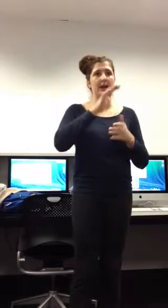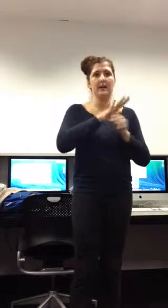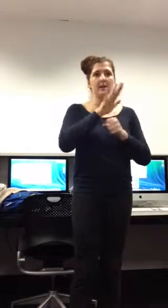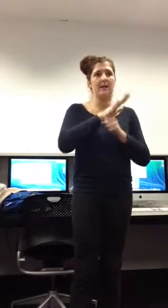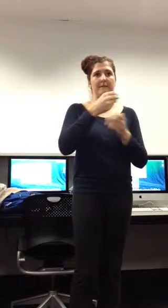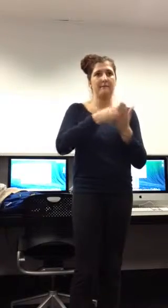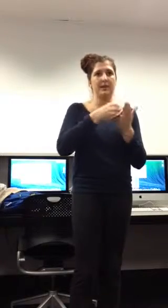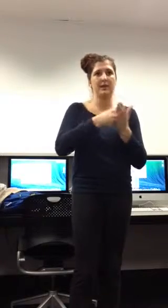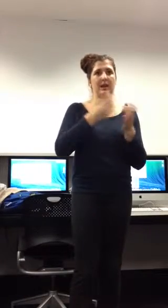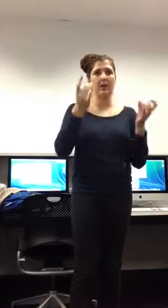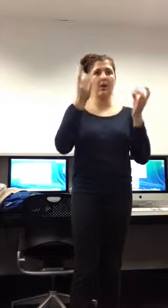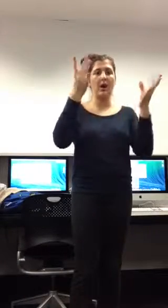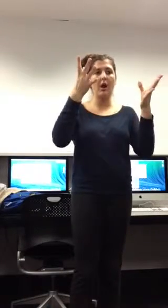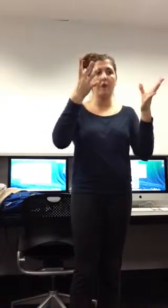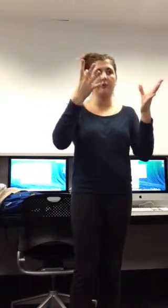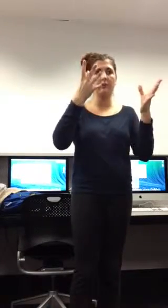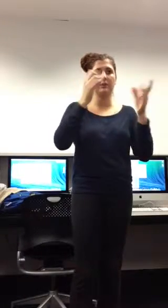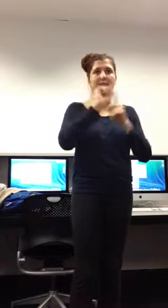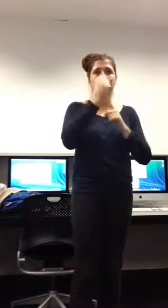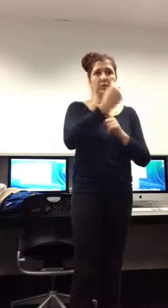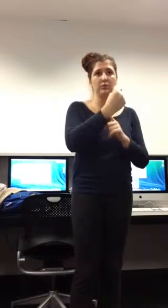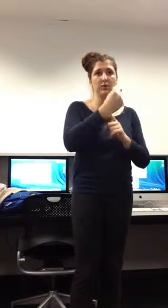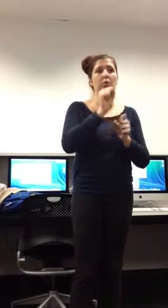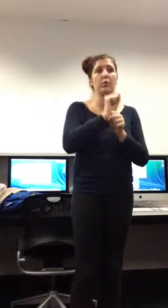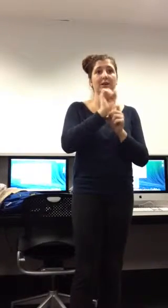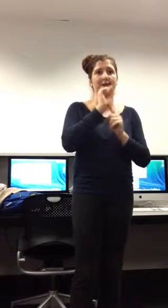conditions. In 1900, for example,